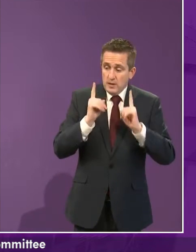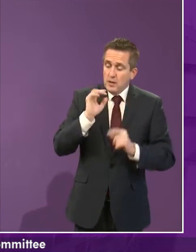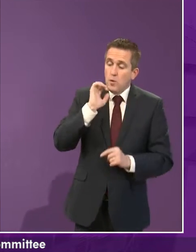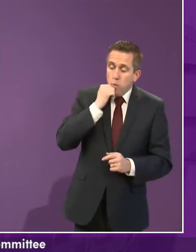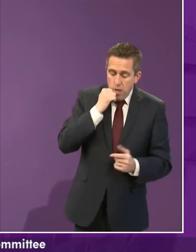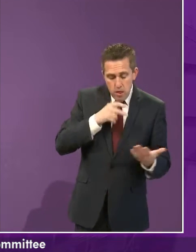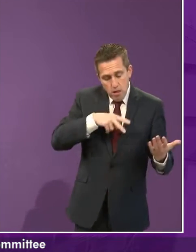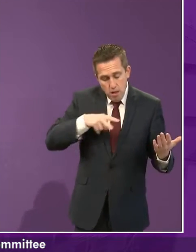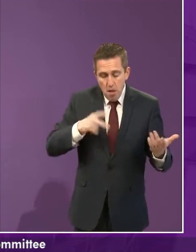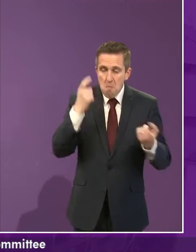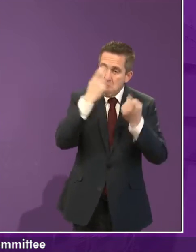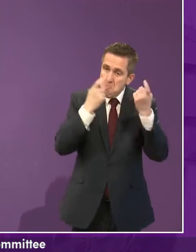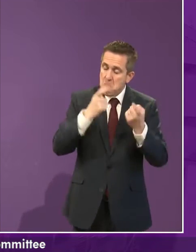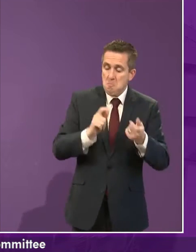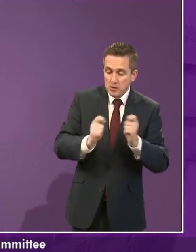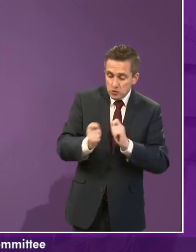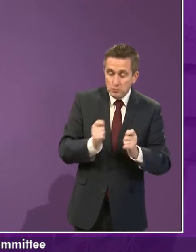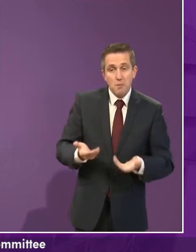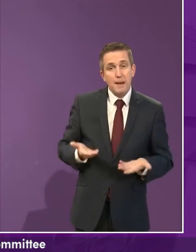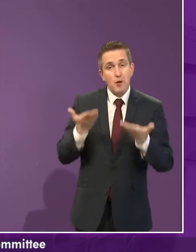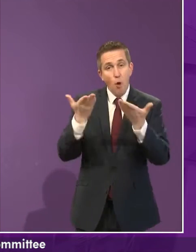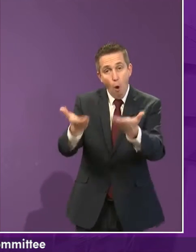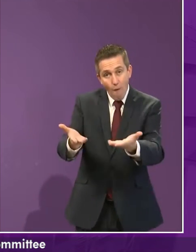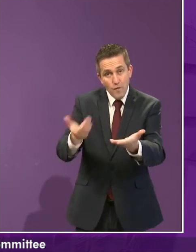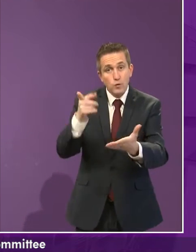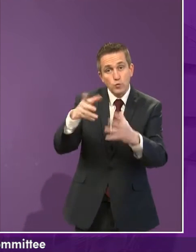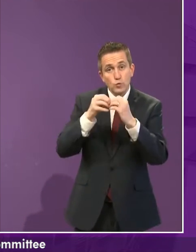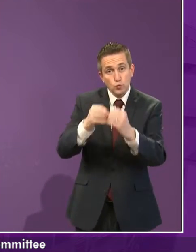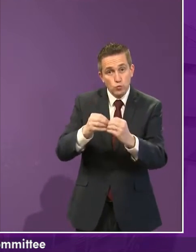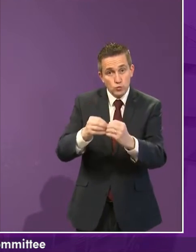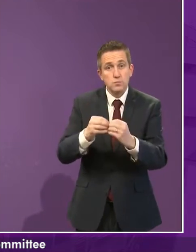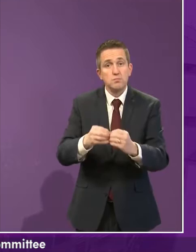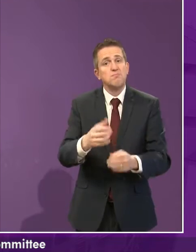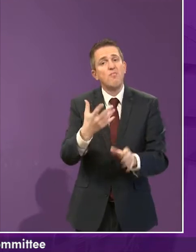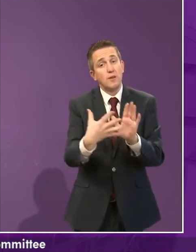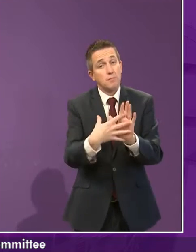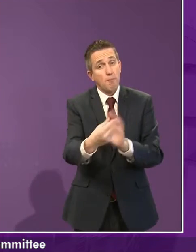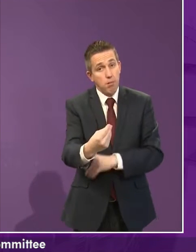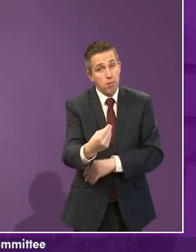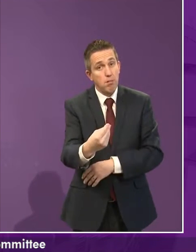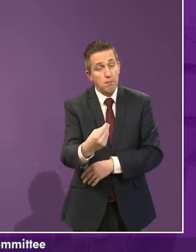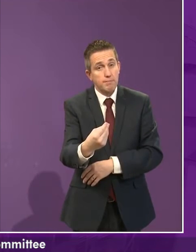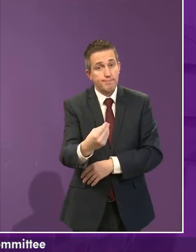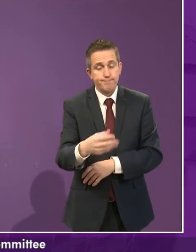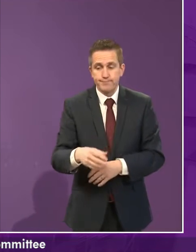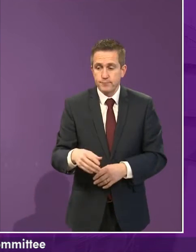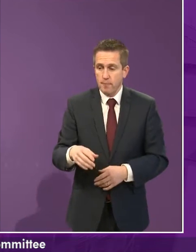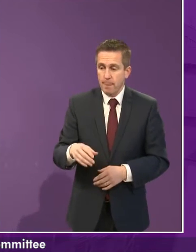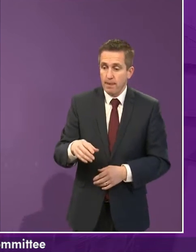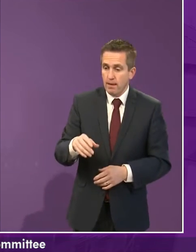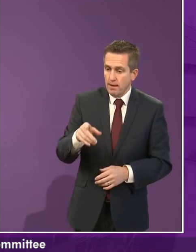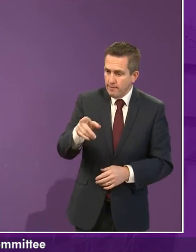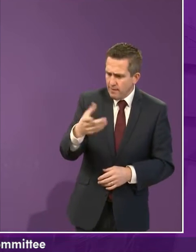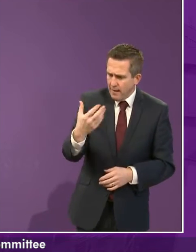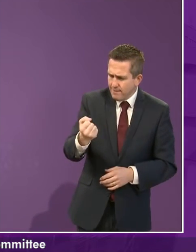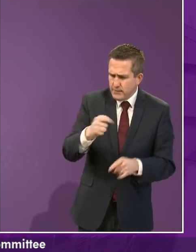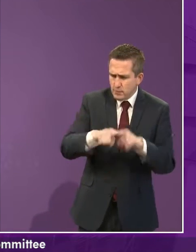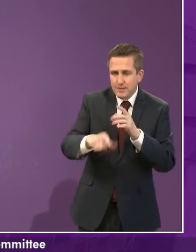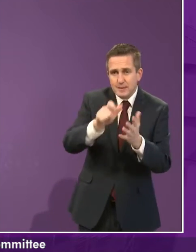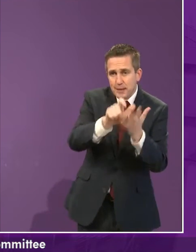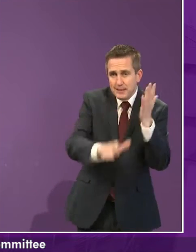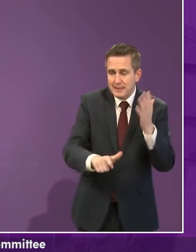made in the offer making. So for example, you know, the disability or the circumstances of the